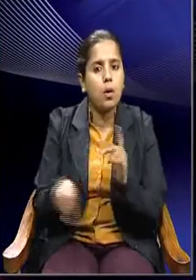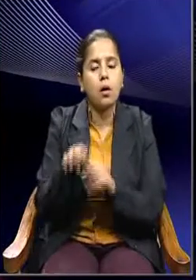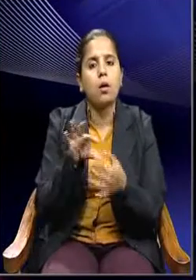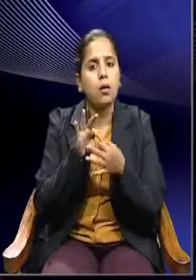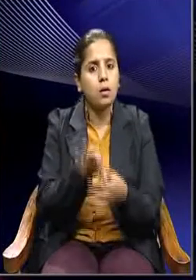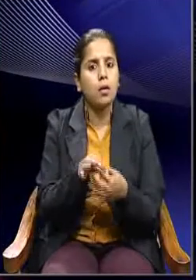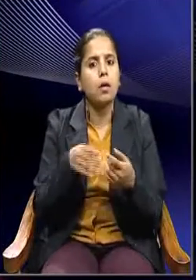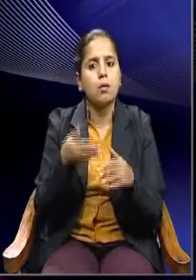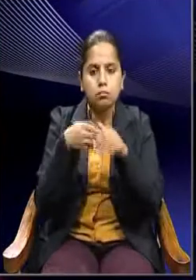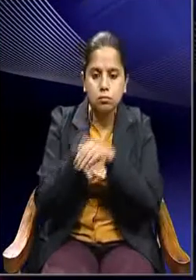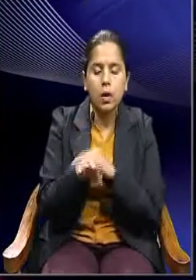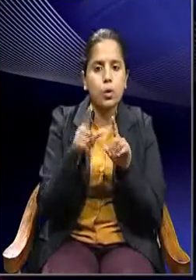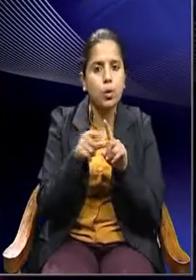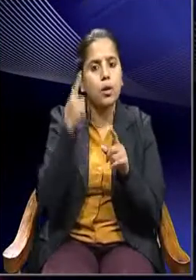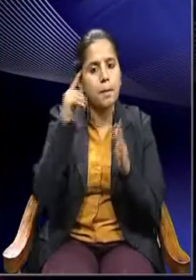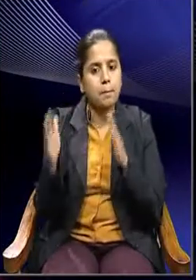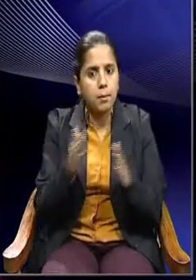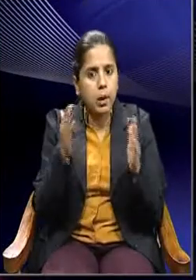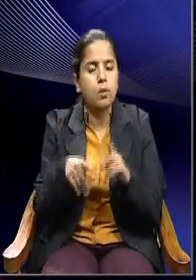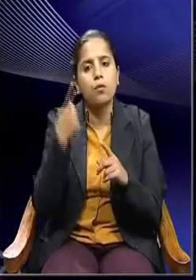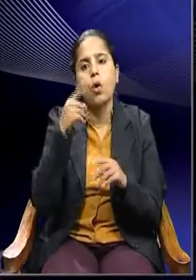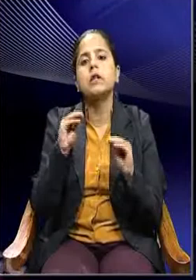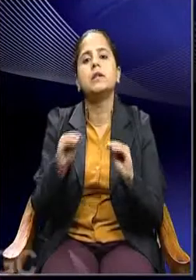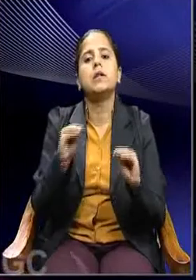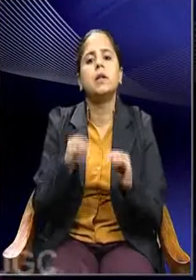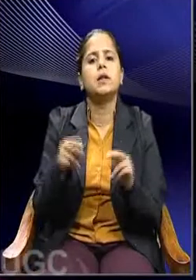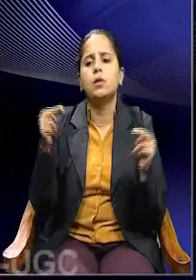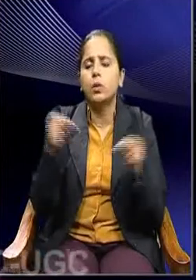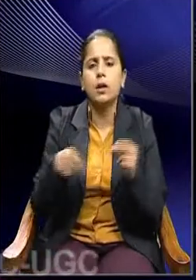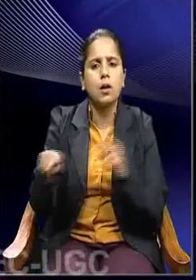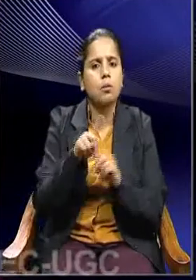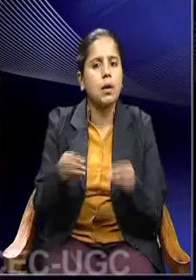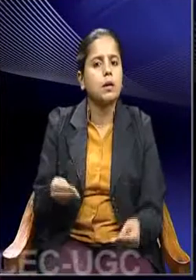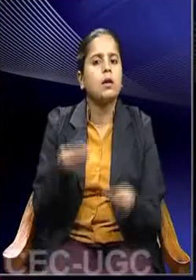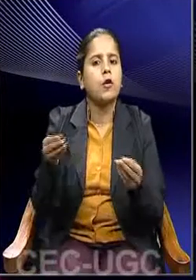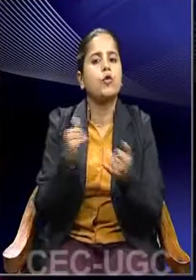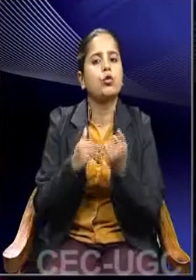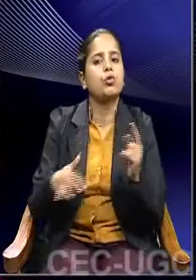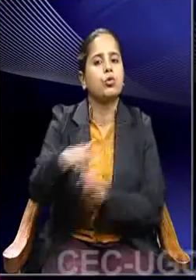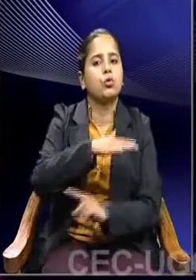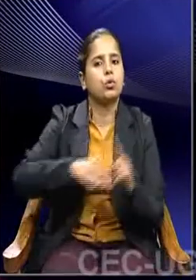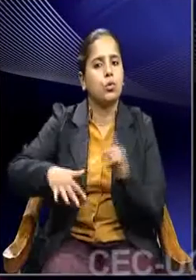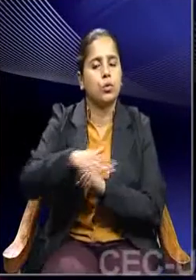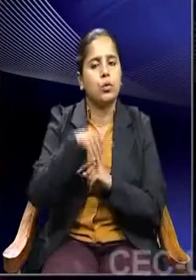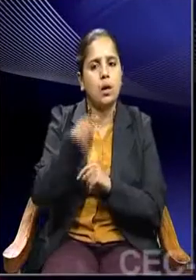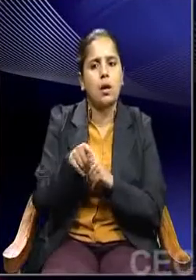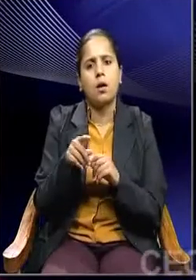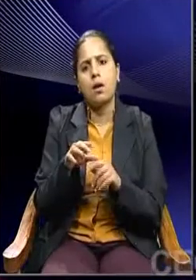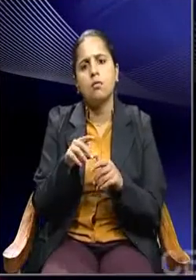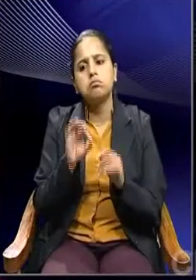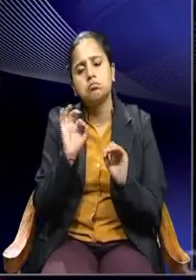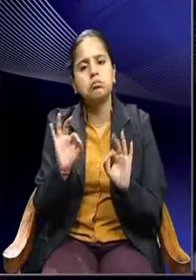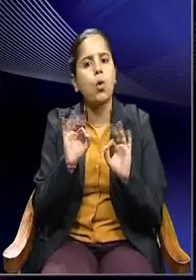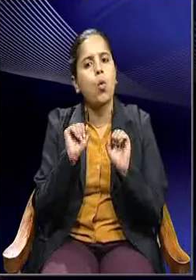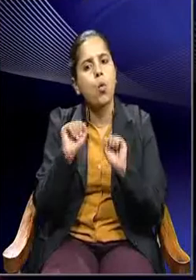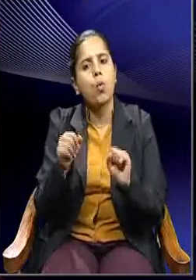entry into preparation for teaching should rest on the need to provide society with an adequate supply